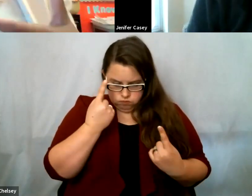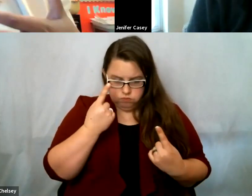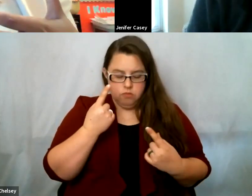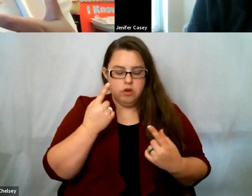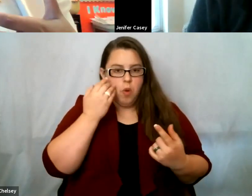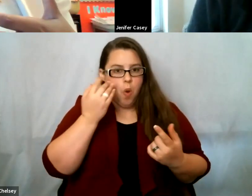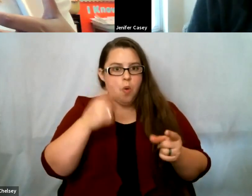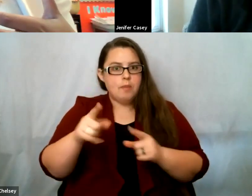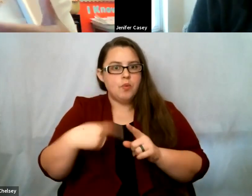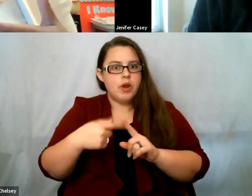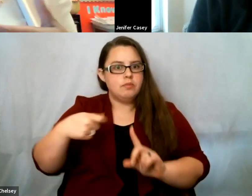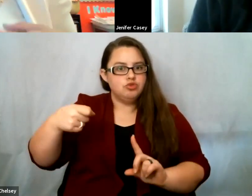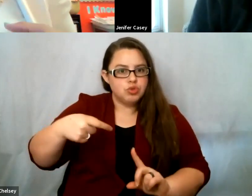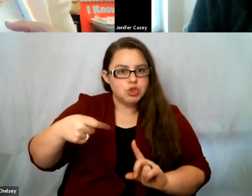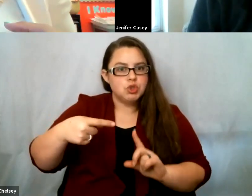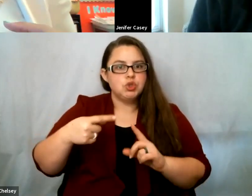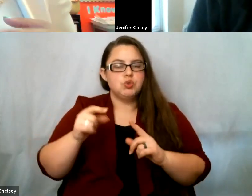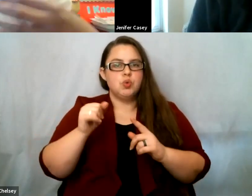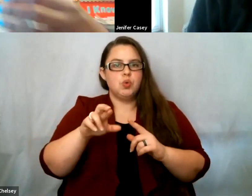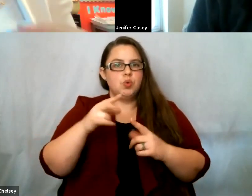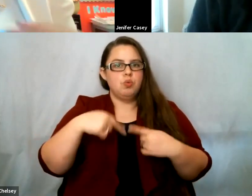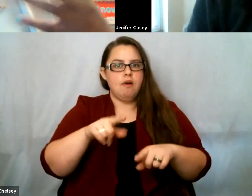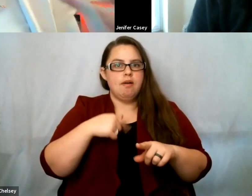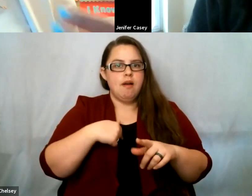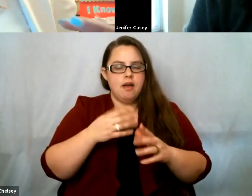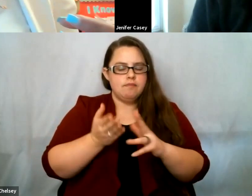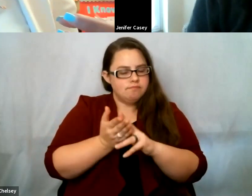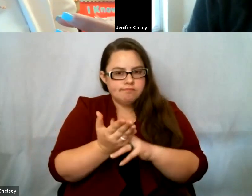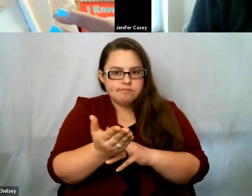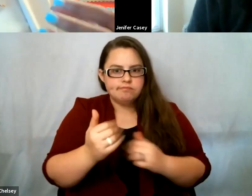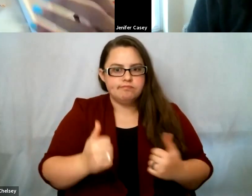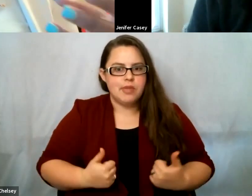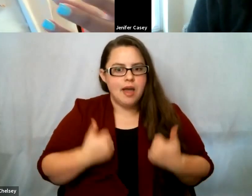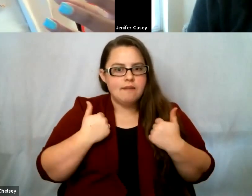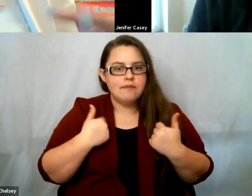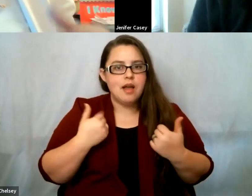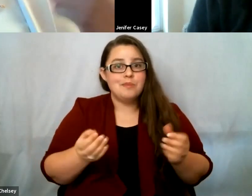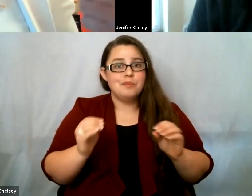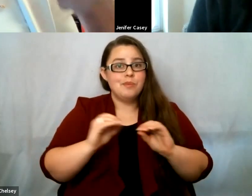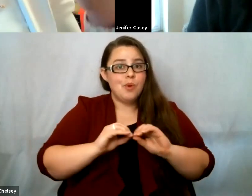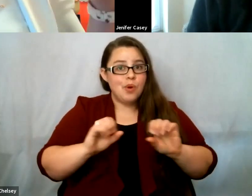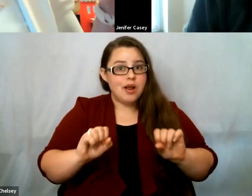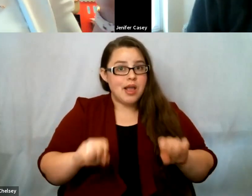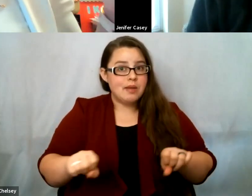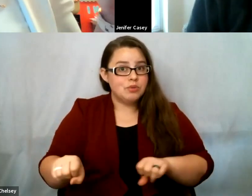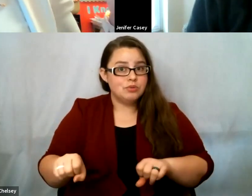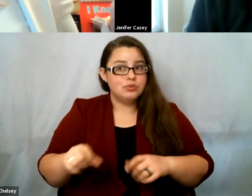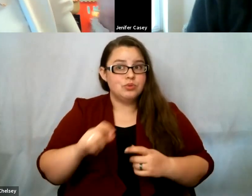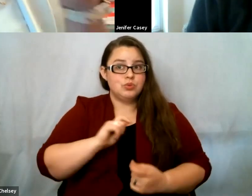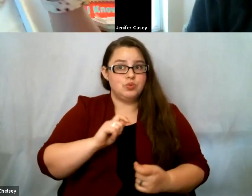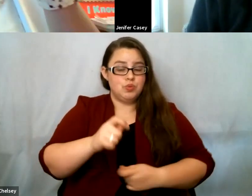or, as I navigate life, I'm more able to replace those